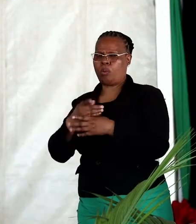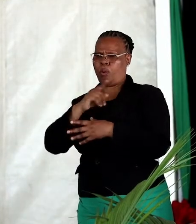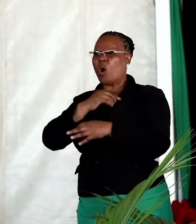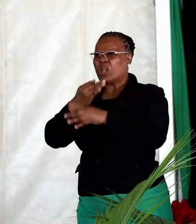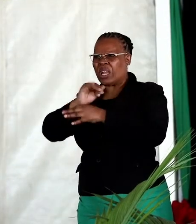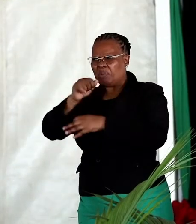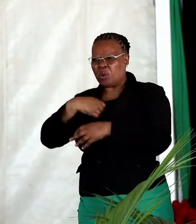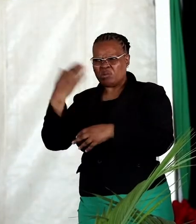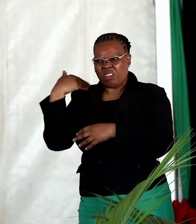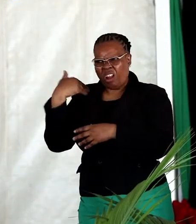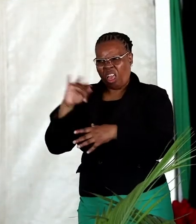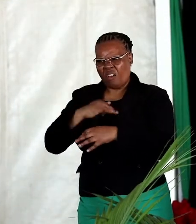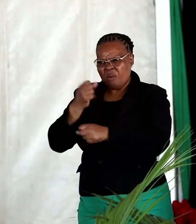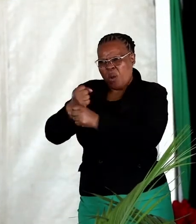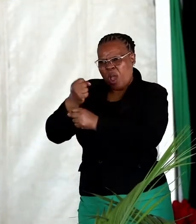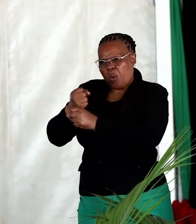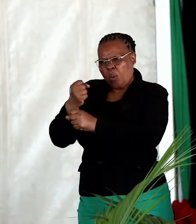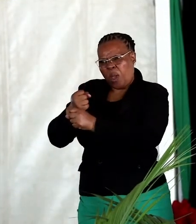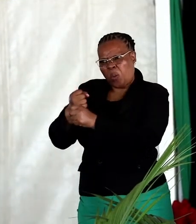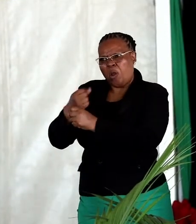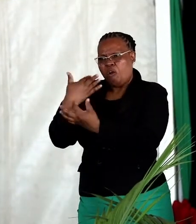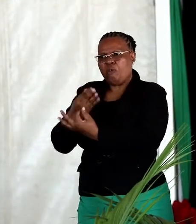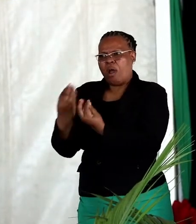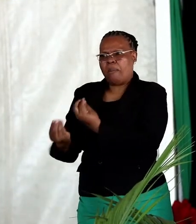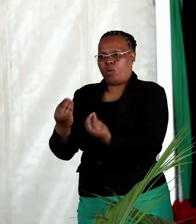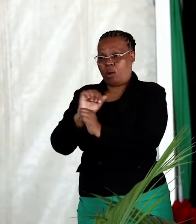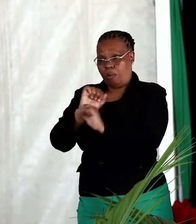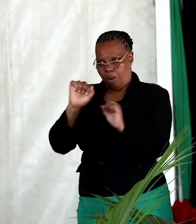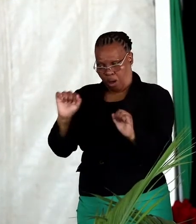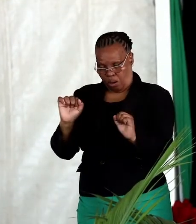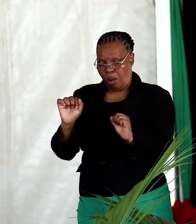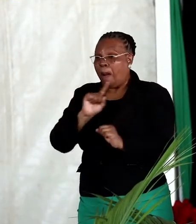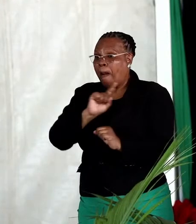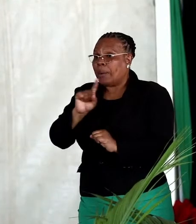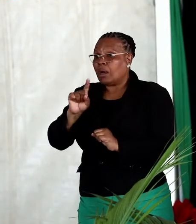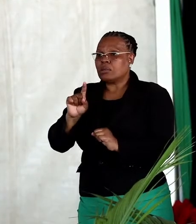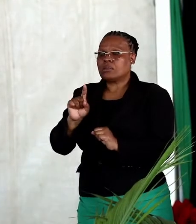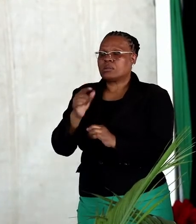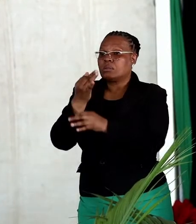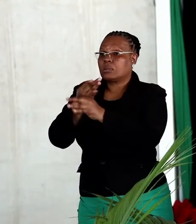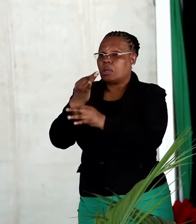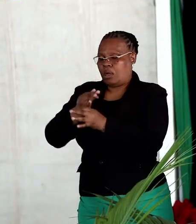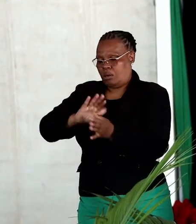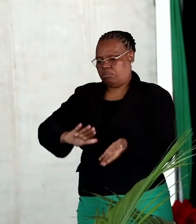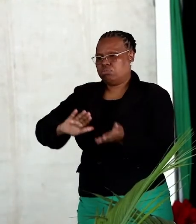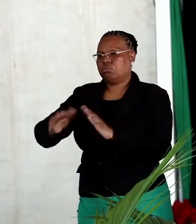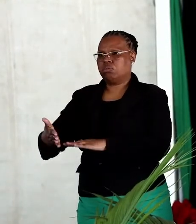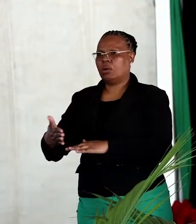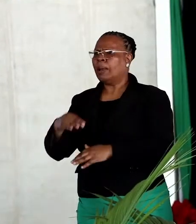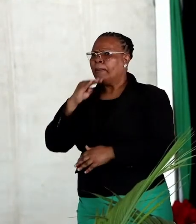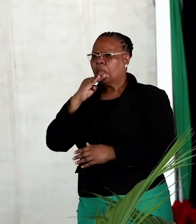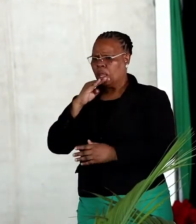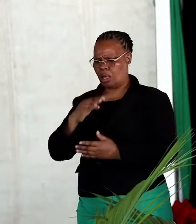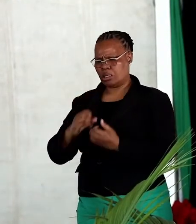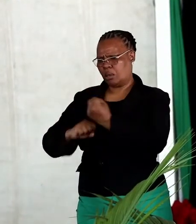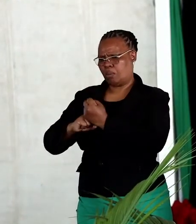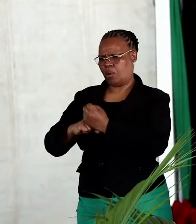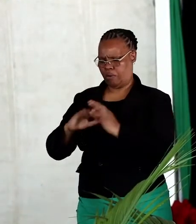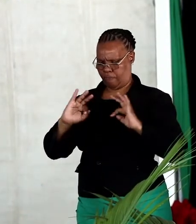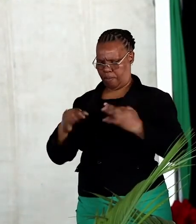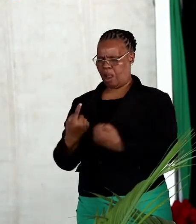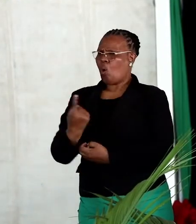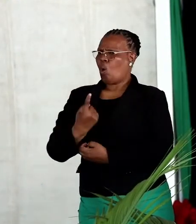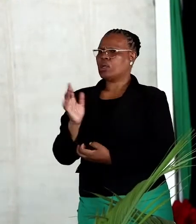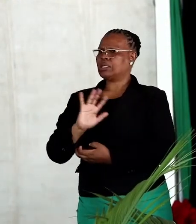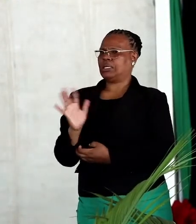Umntu ongutata owabhubhayo phaya ebengasapoti ifemeli yakhe kuphela, ebengumalume,